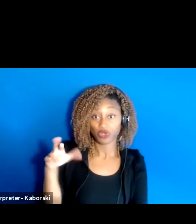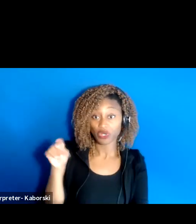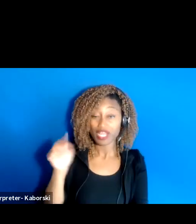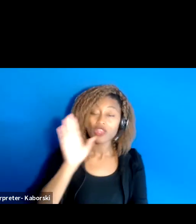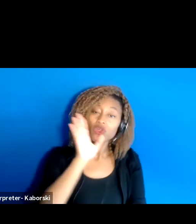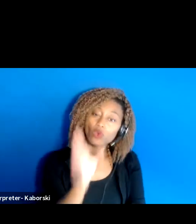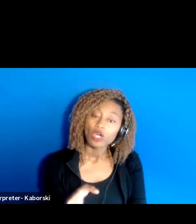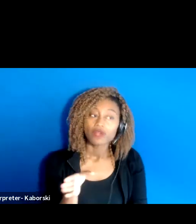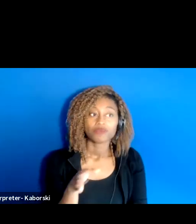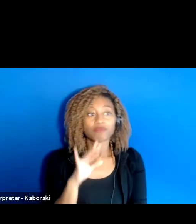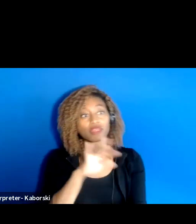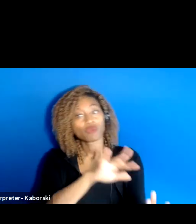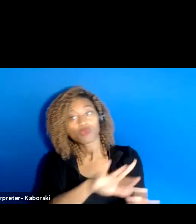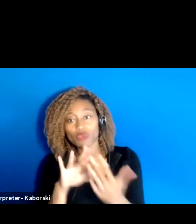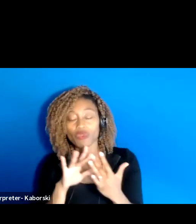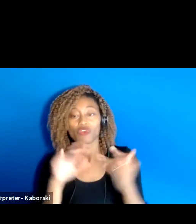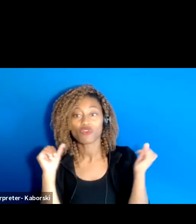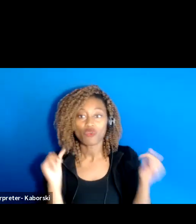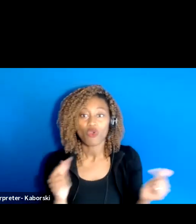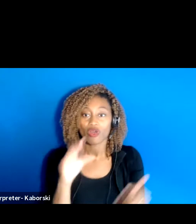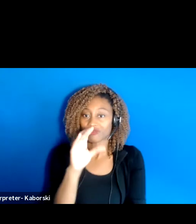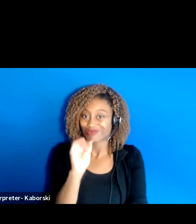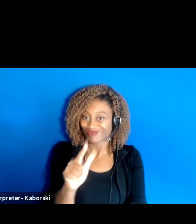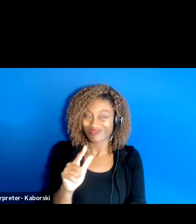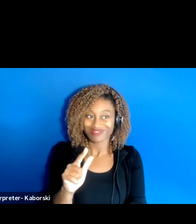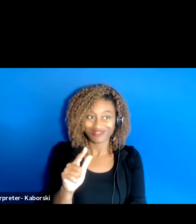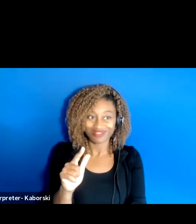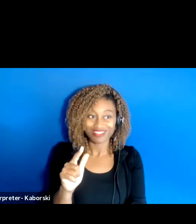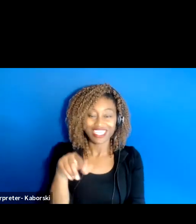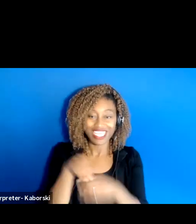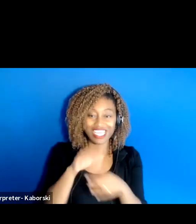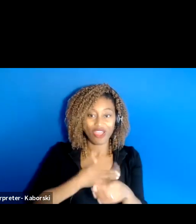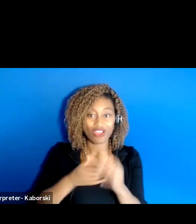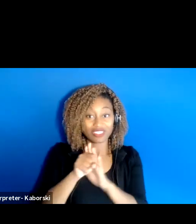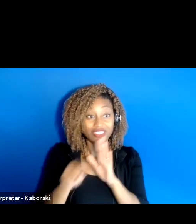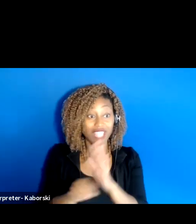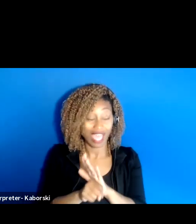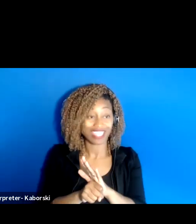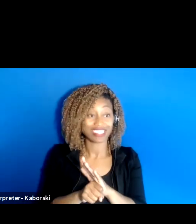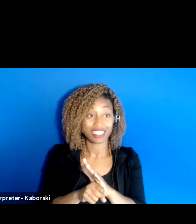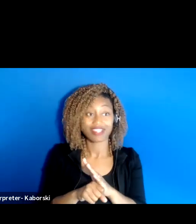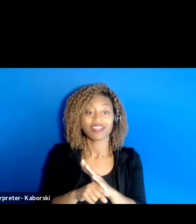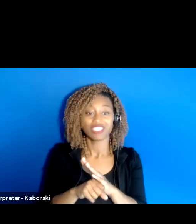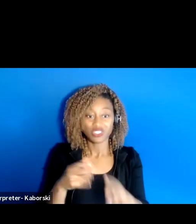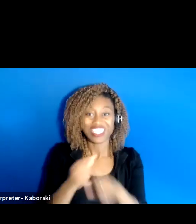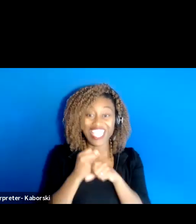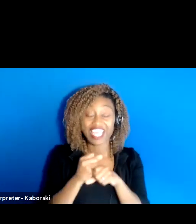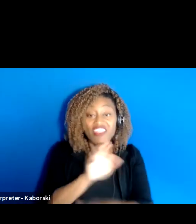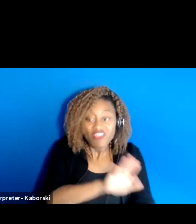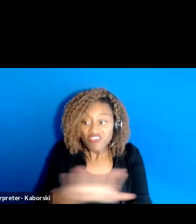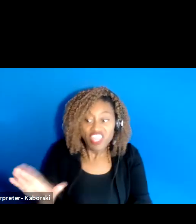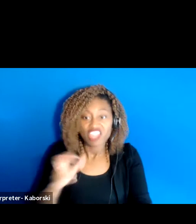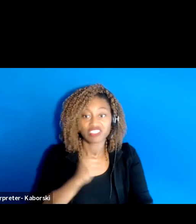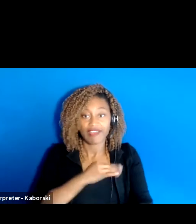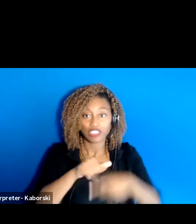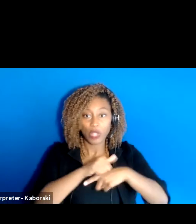to be reaching out to all of the Centers for Independent Living in our state to get staff trained on how